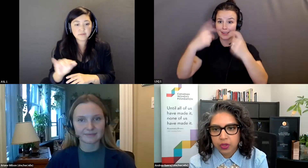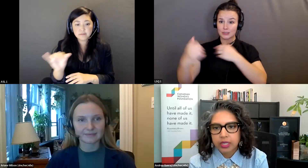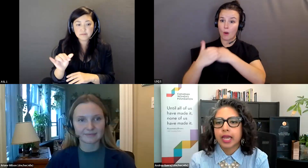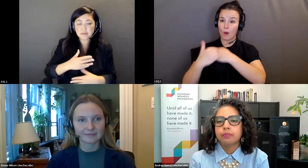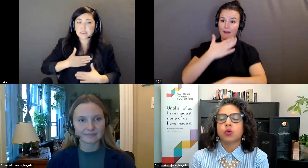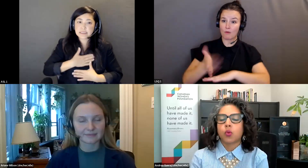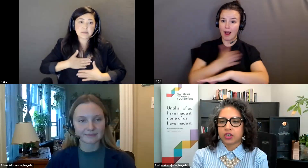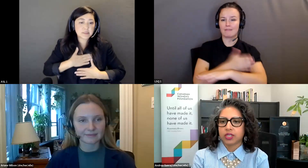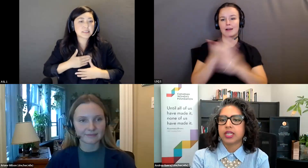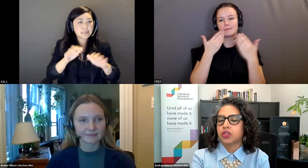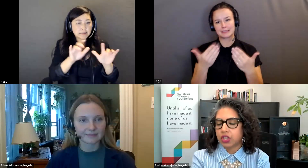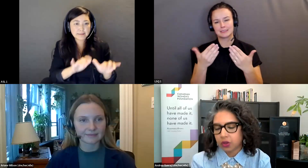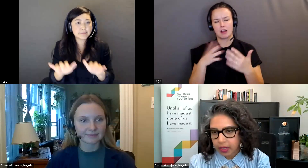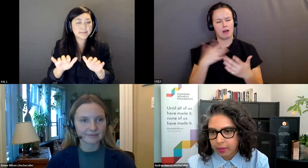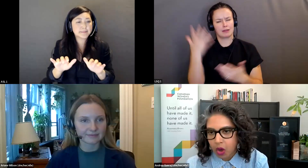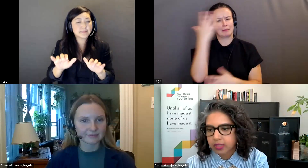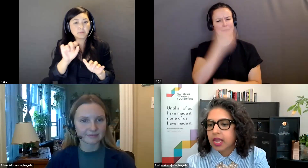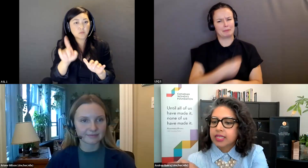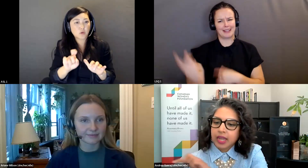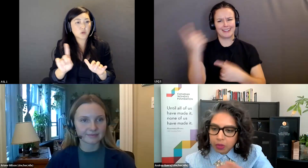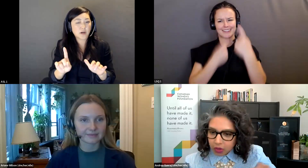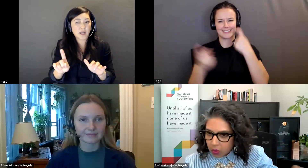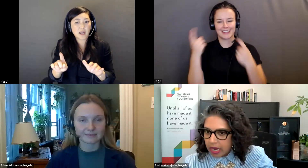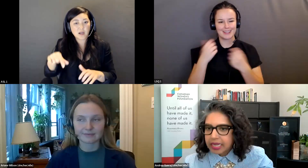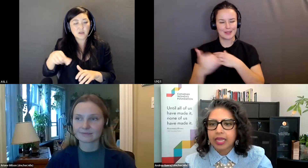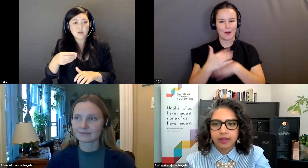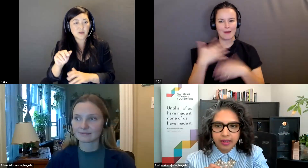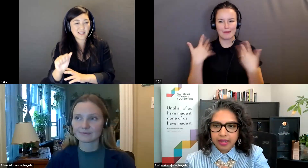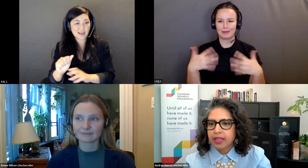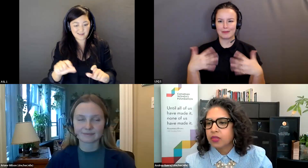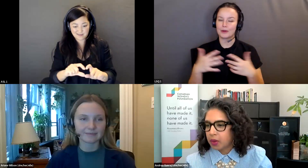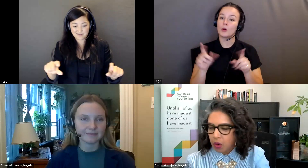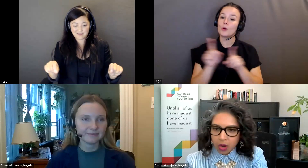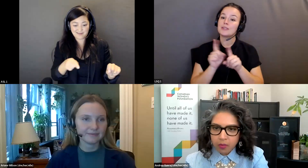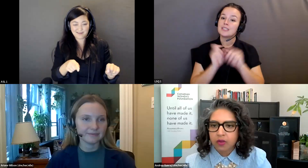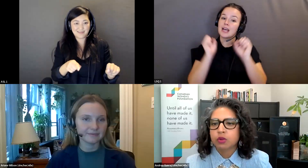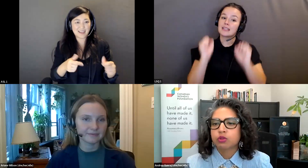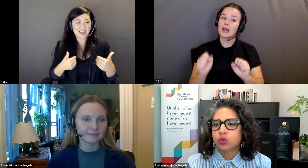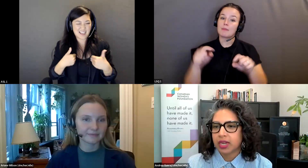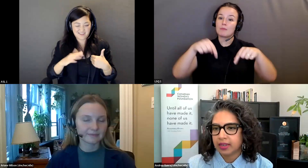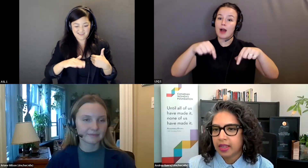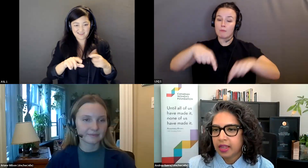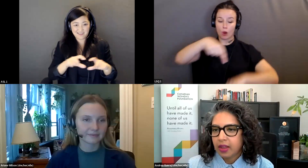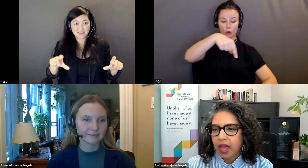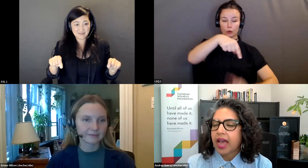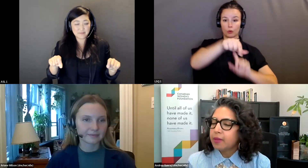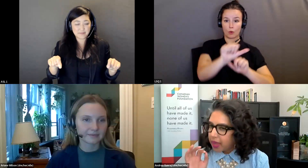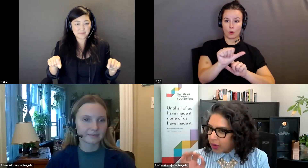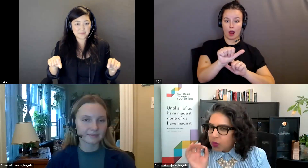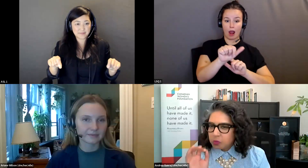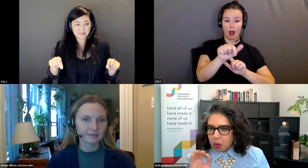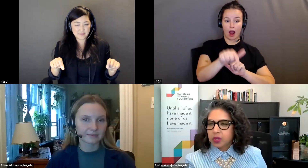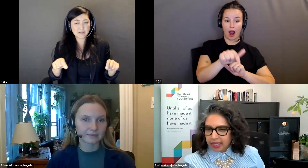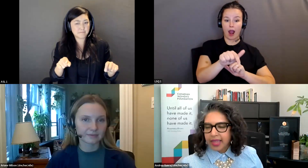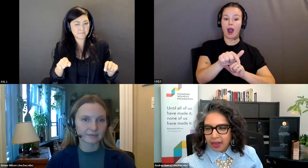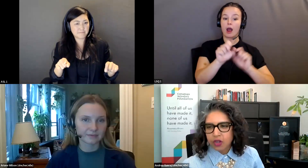feel free to type your questions in the Q&A box down below, again, in the bottom of your screen. I